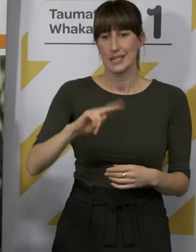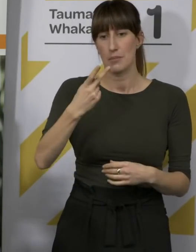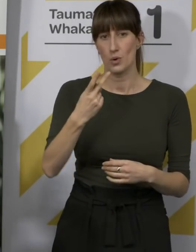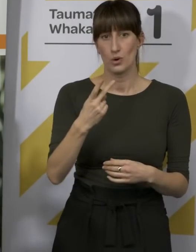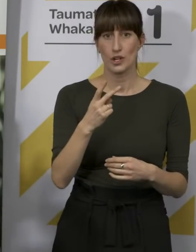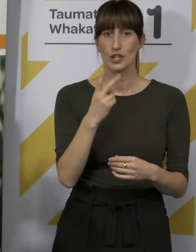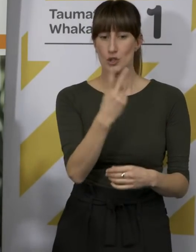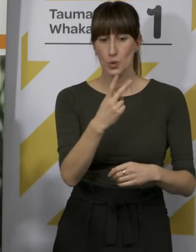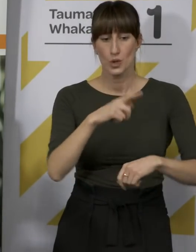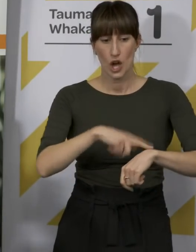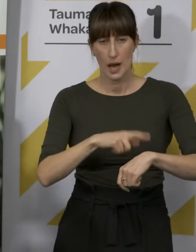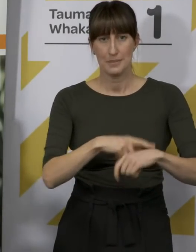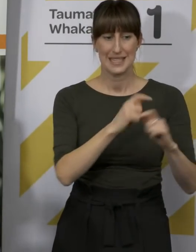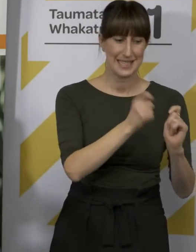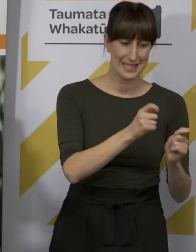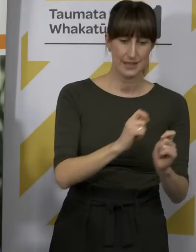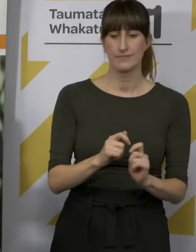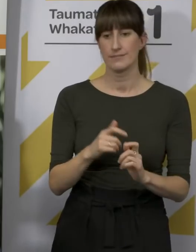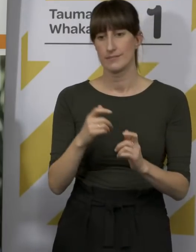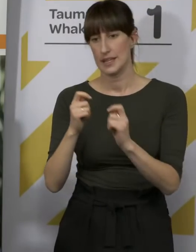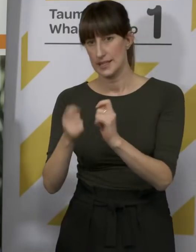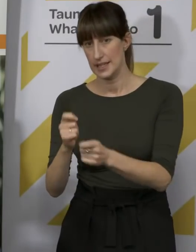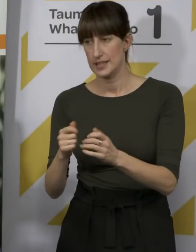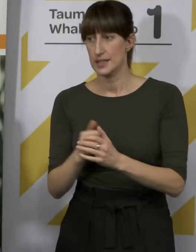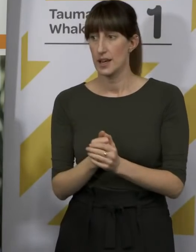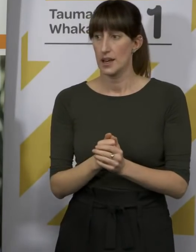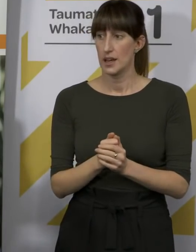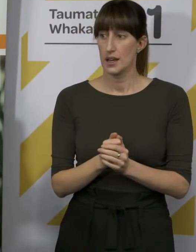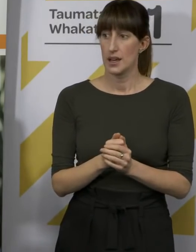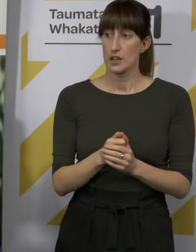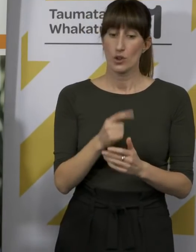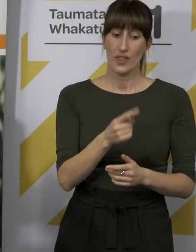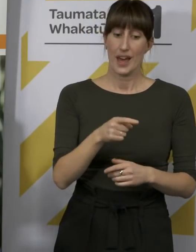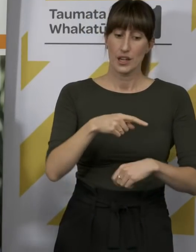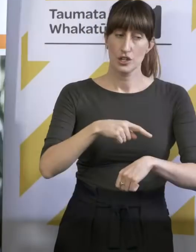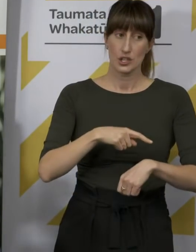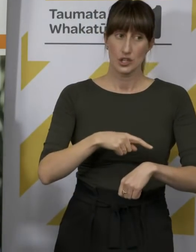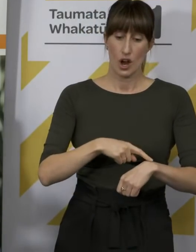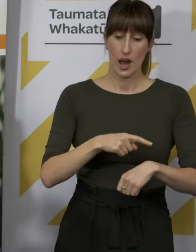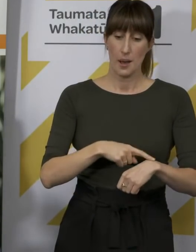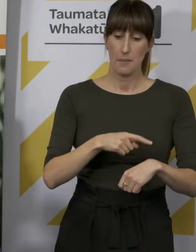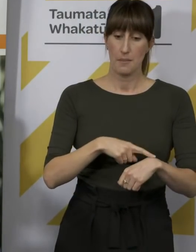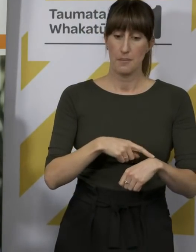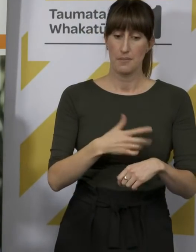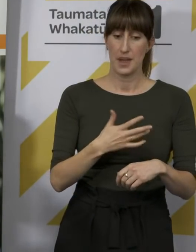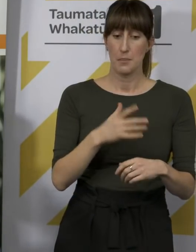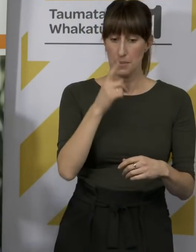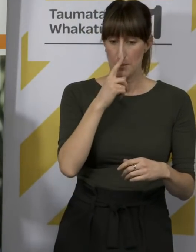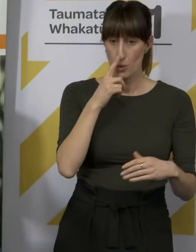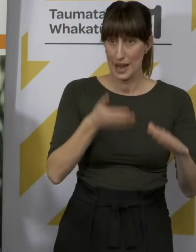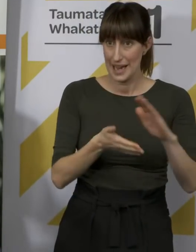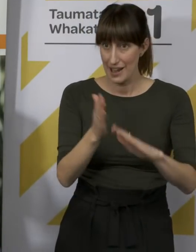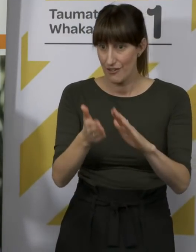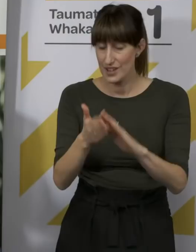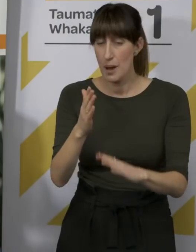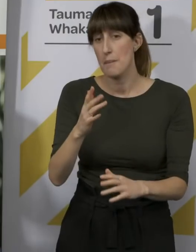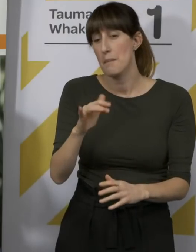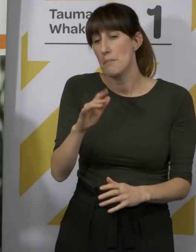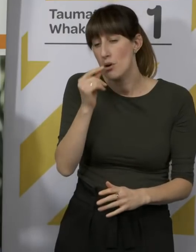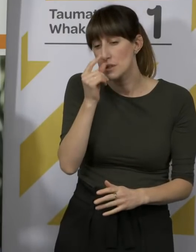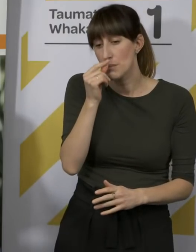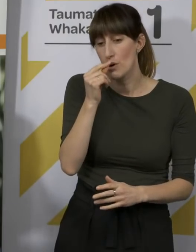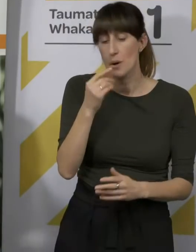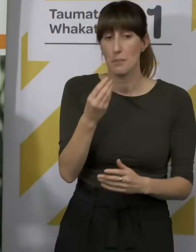to the 35 infections that we did detect during that period because people became symptomatic, there may have been some people who were infected